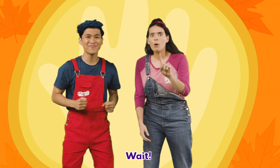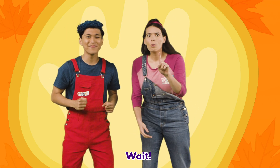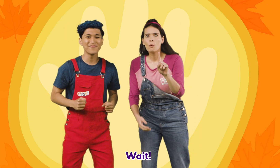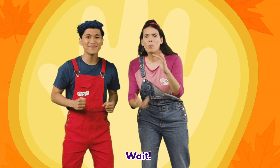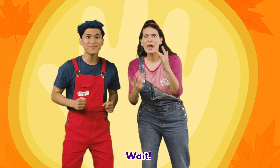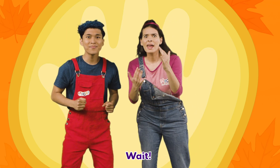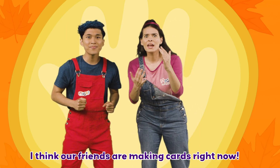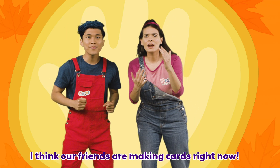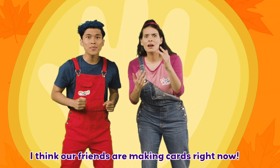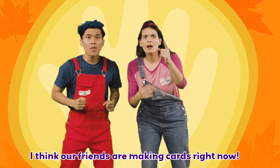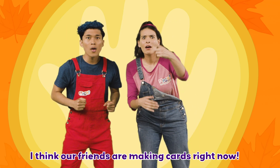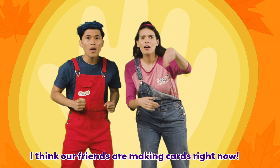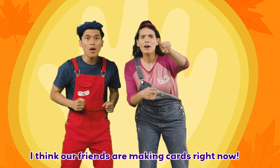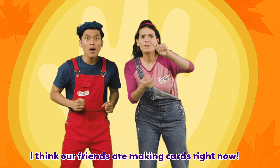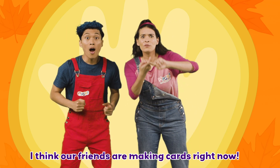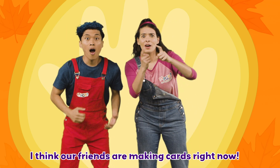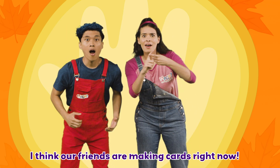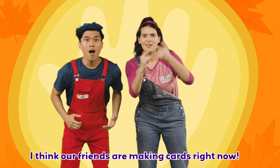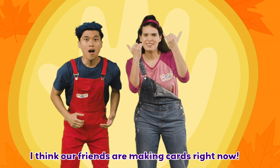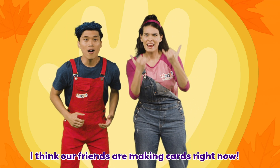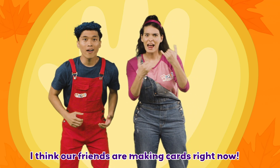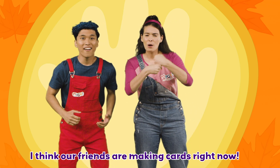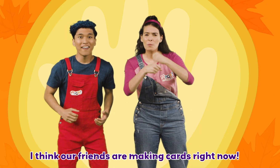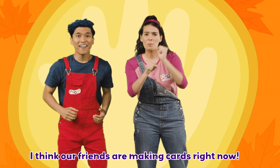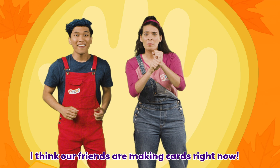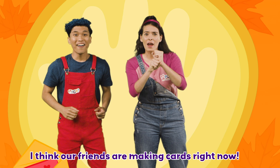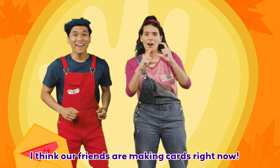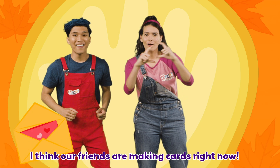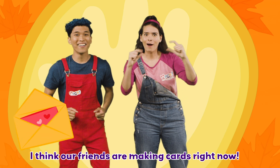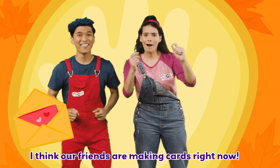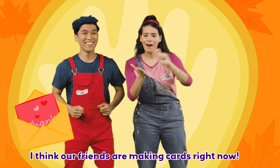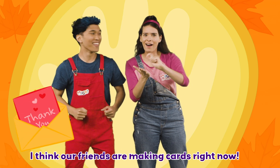Wait, I think our friends are making cards right now.